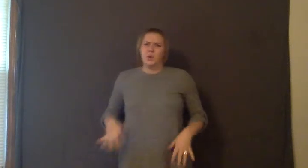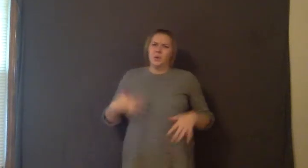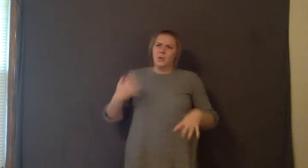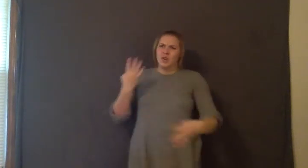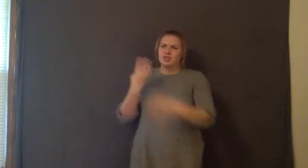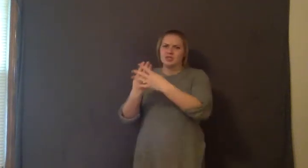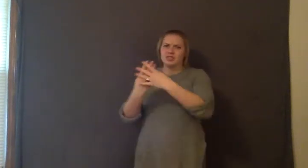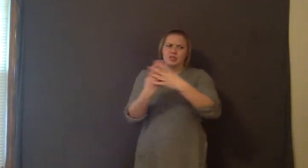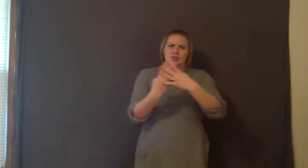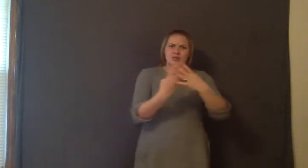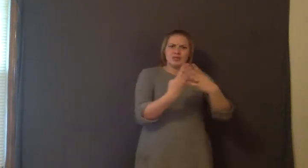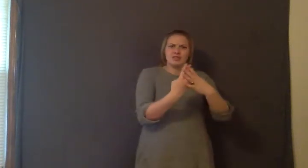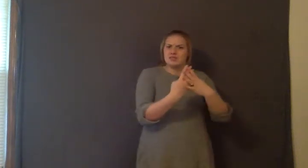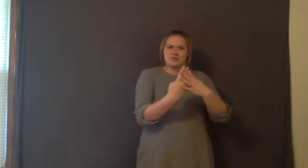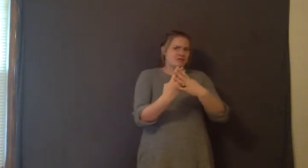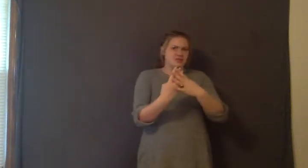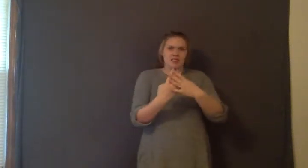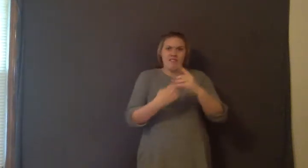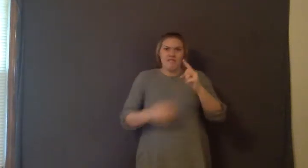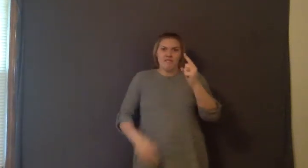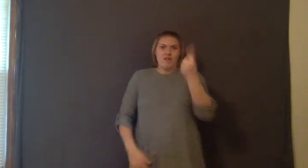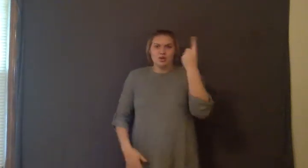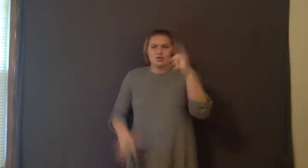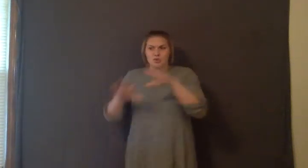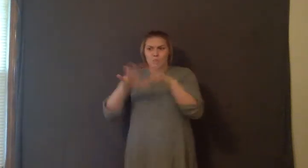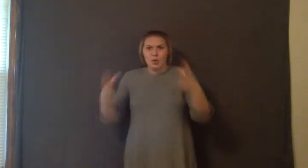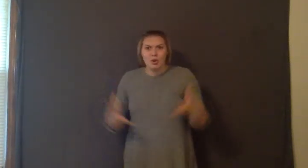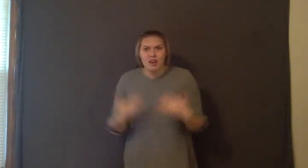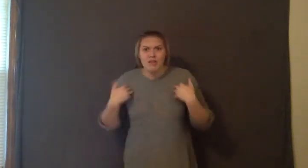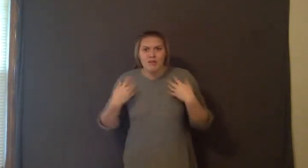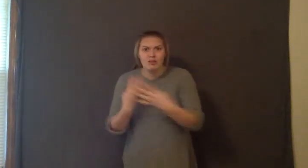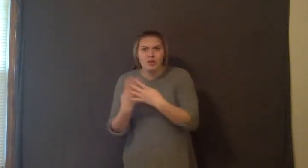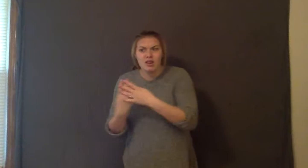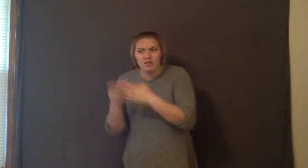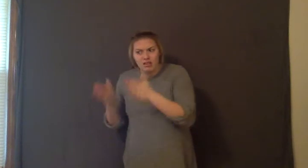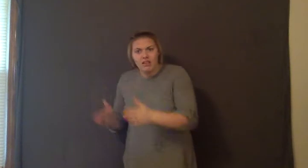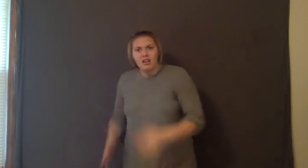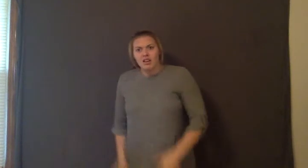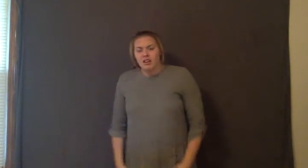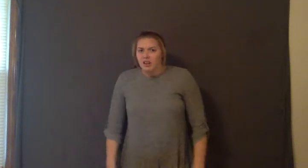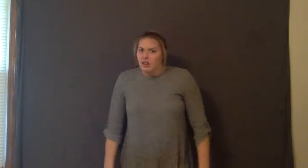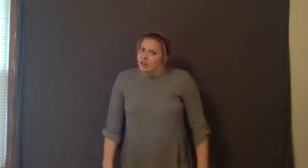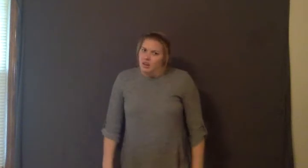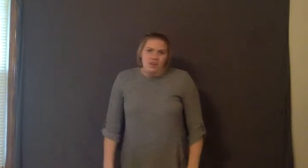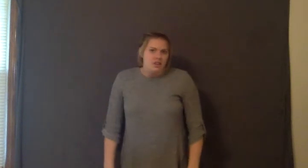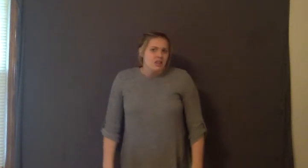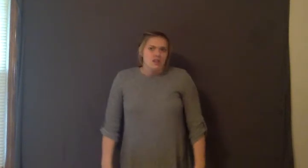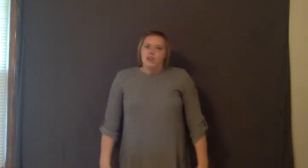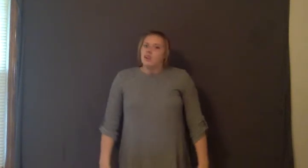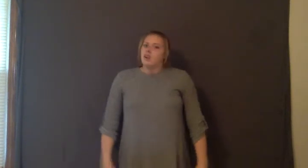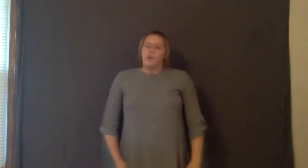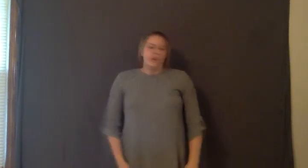the world. We have 7 million people on probation and parole. And mass incarceration, in my judgment, has